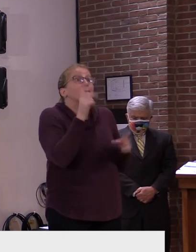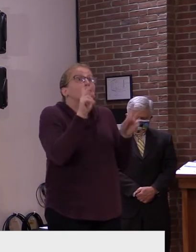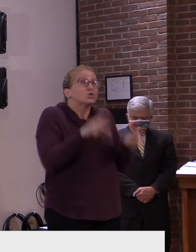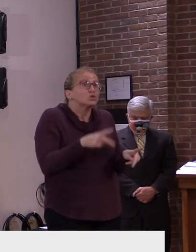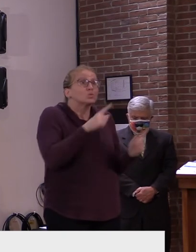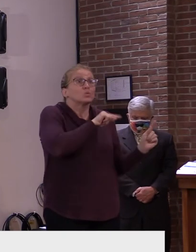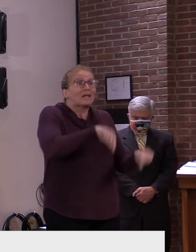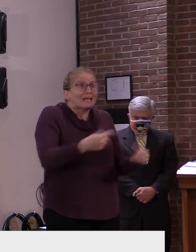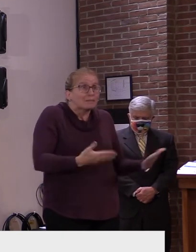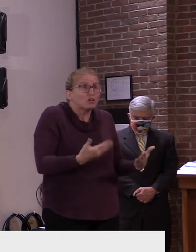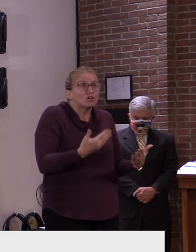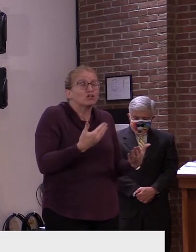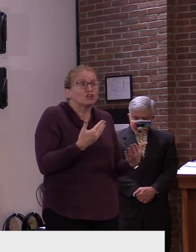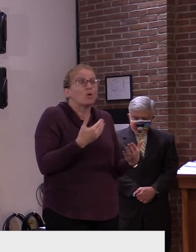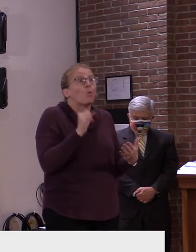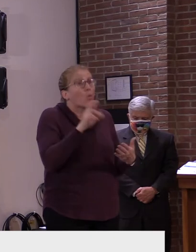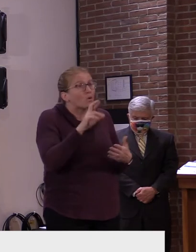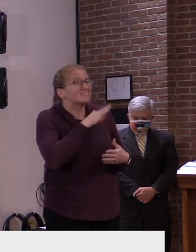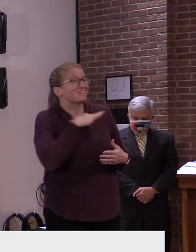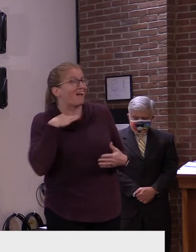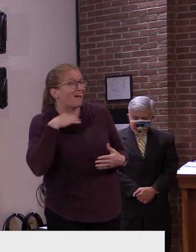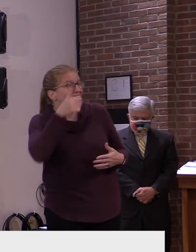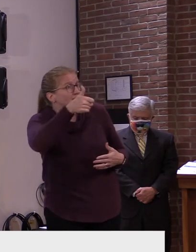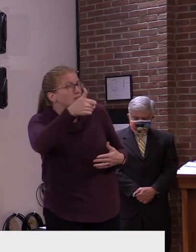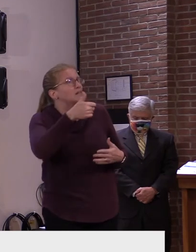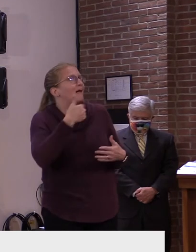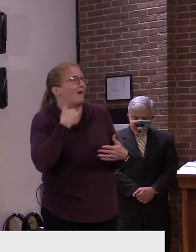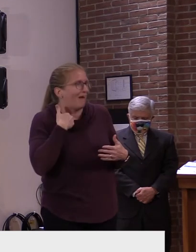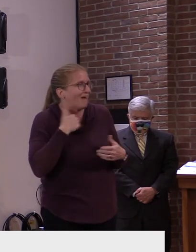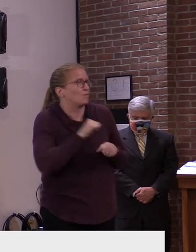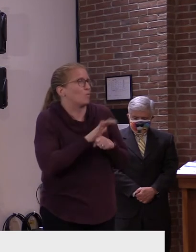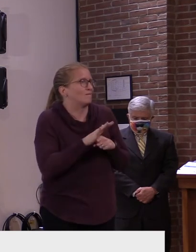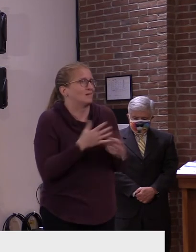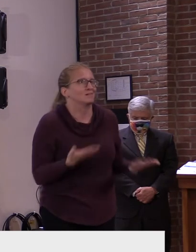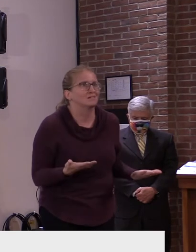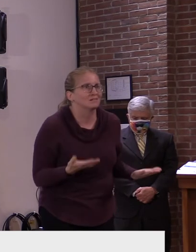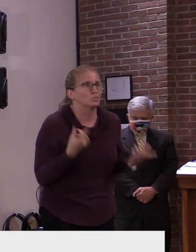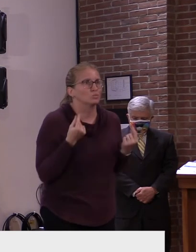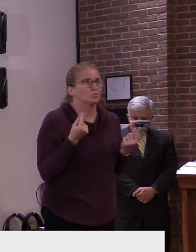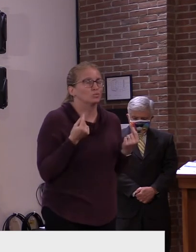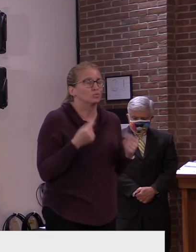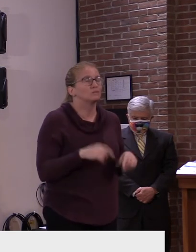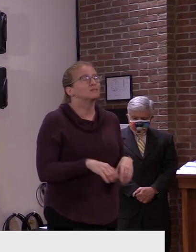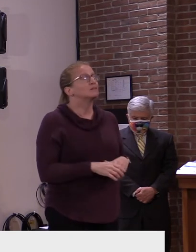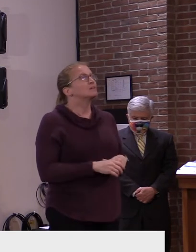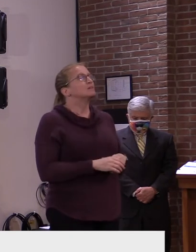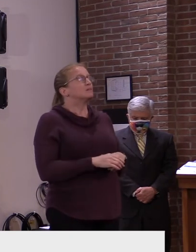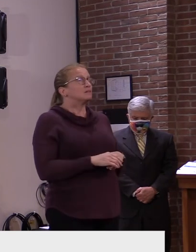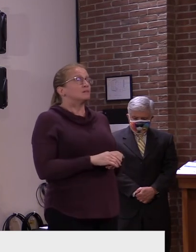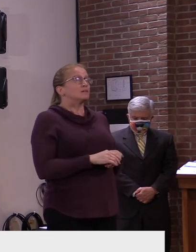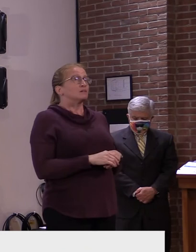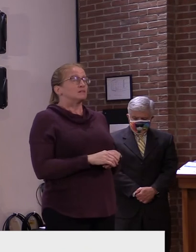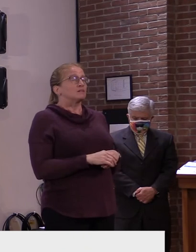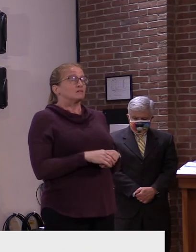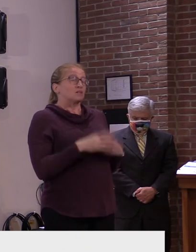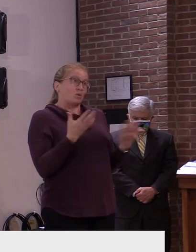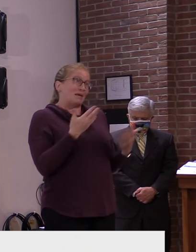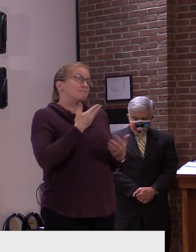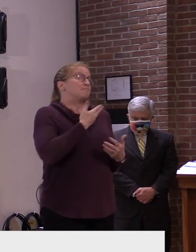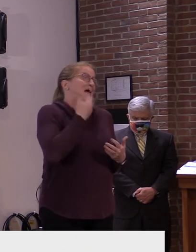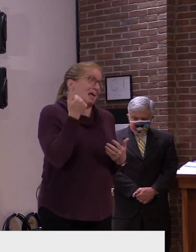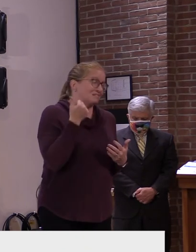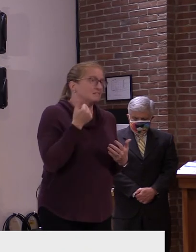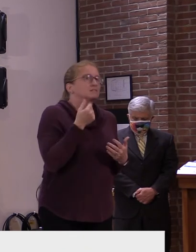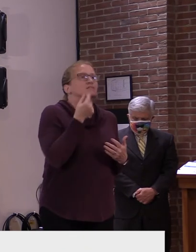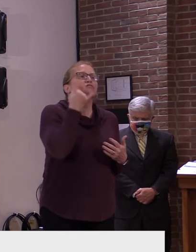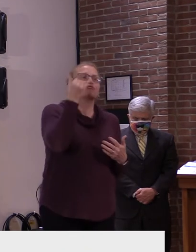or an employee um has tested positive for covid and the the best advice um is as dr louise said is if you